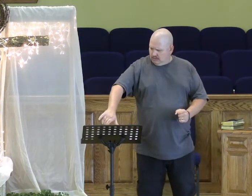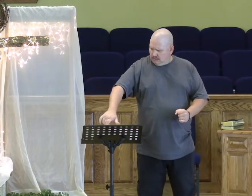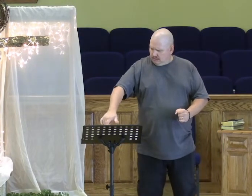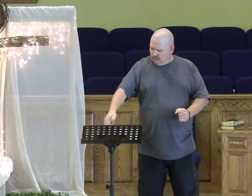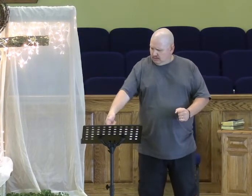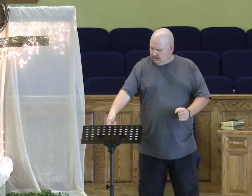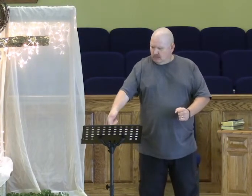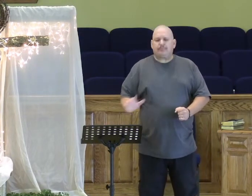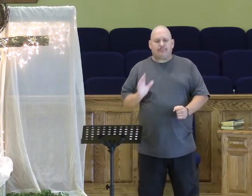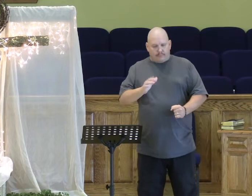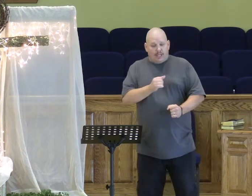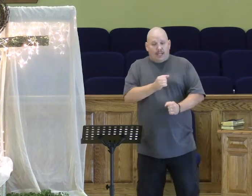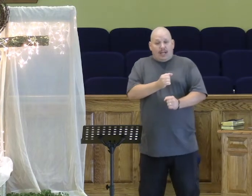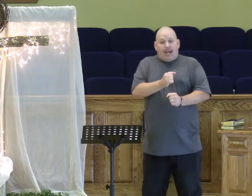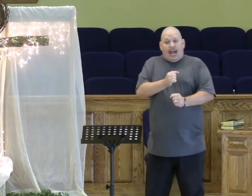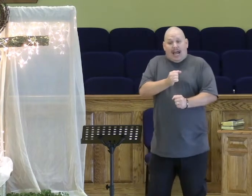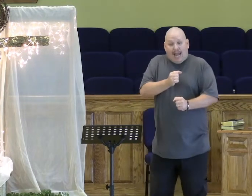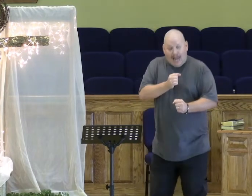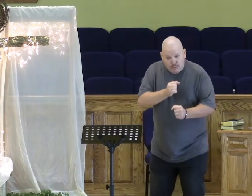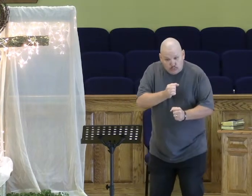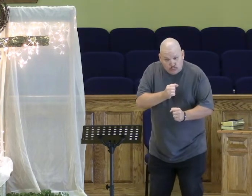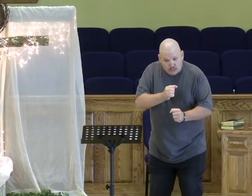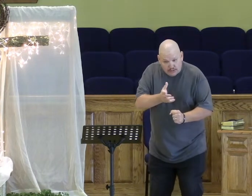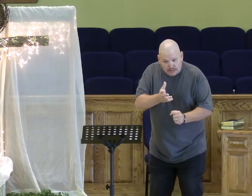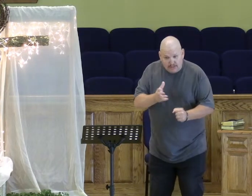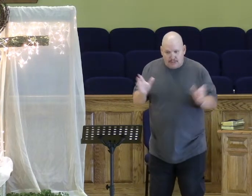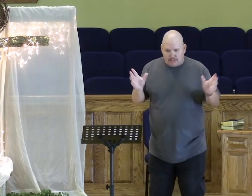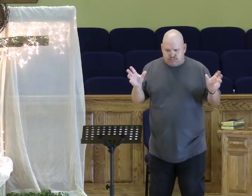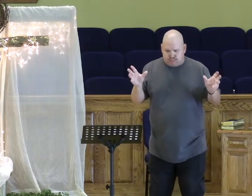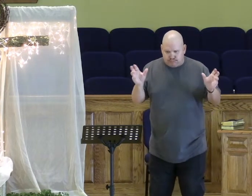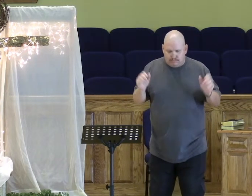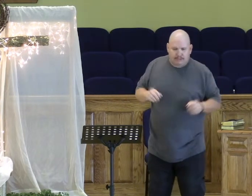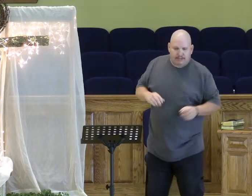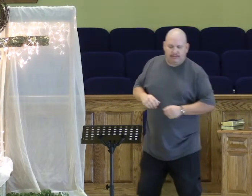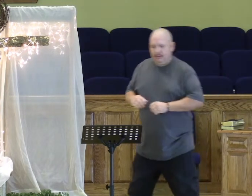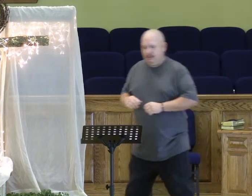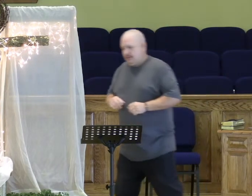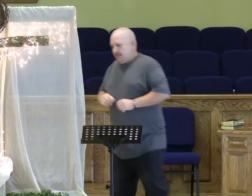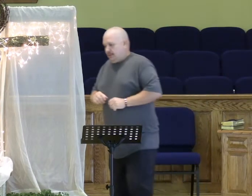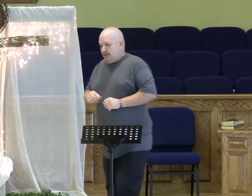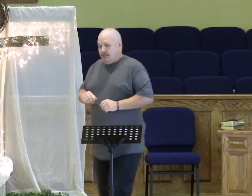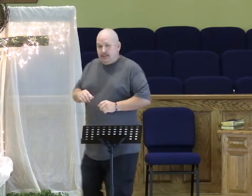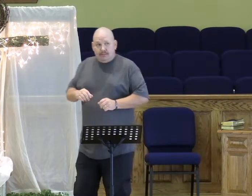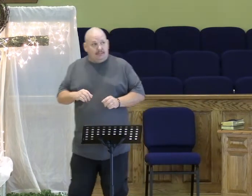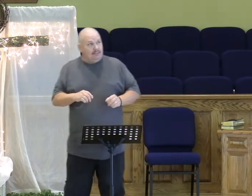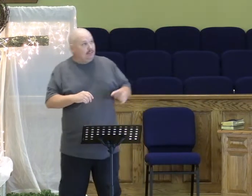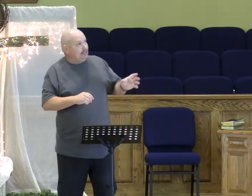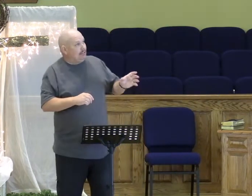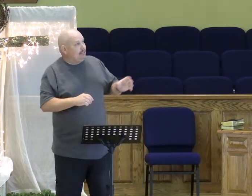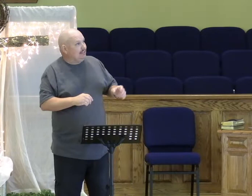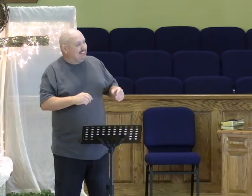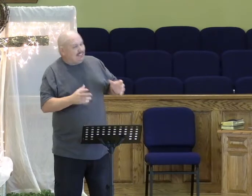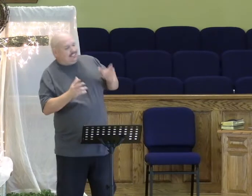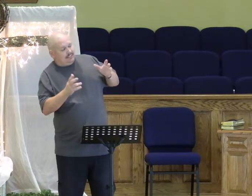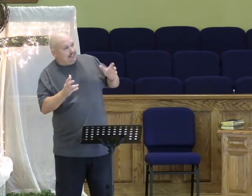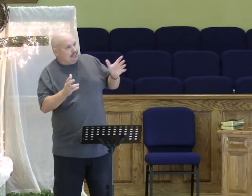And so she turns it all the way up. How may I help you? I mean, so loud that the car shook a little bit.